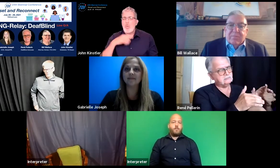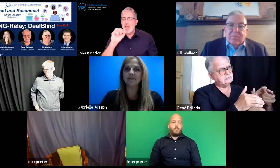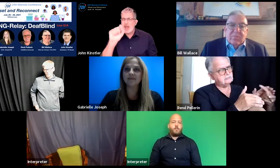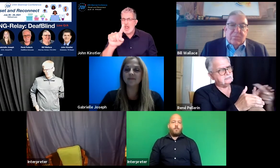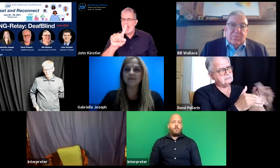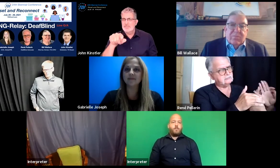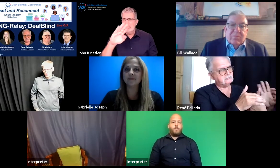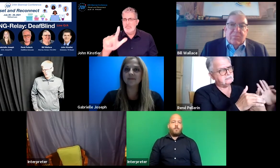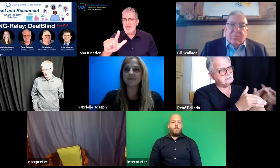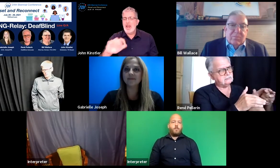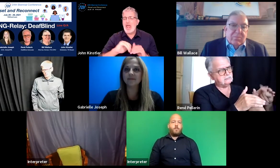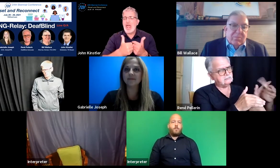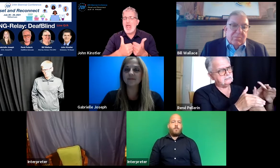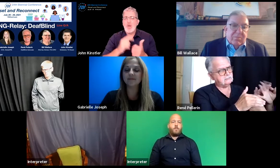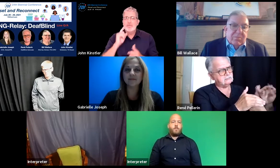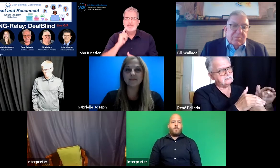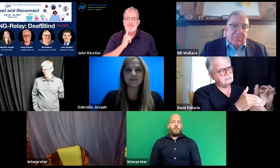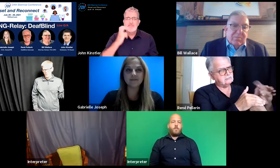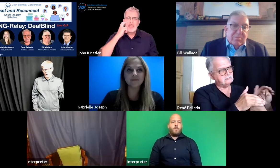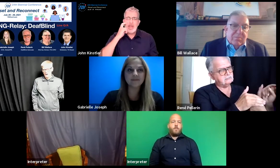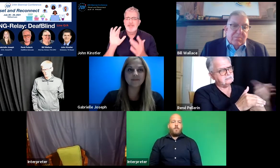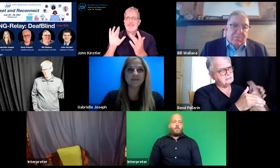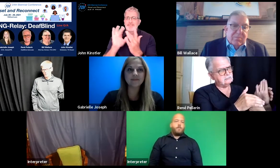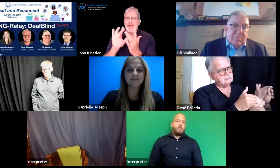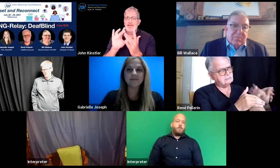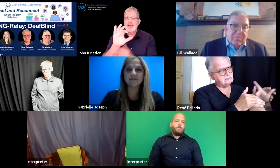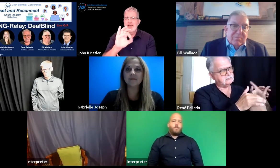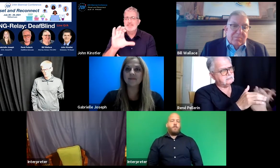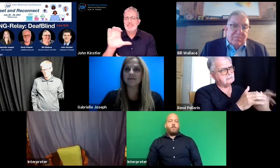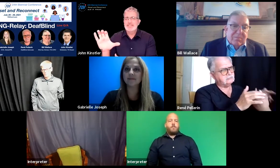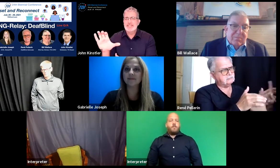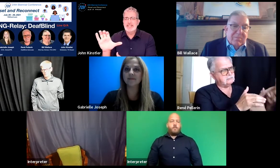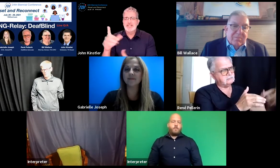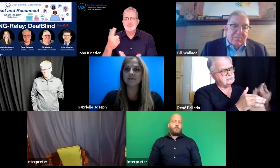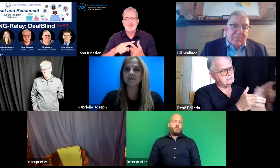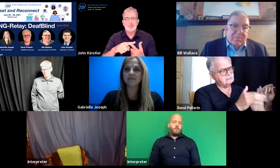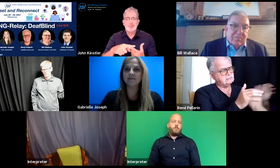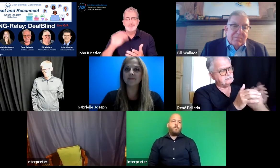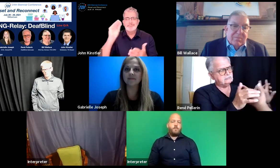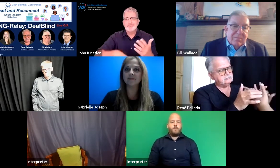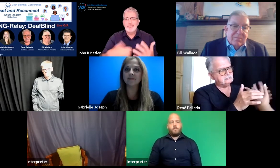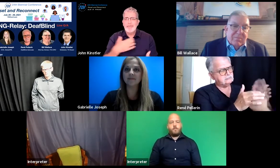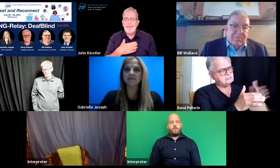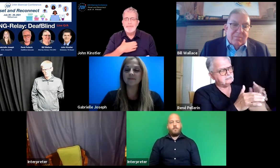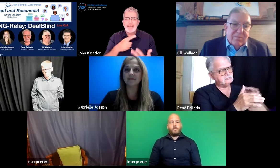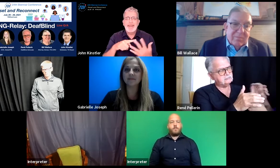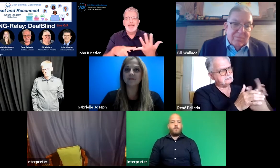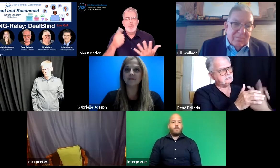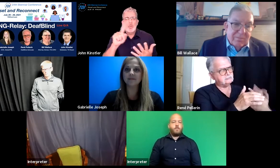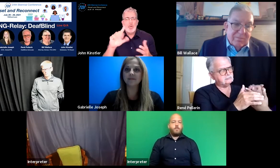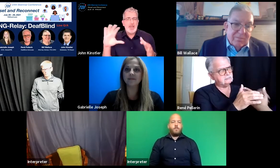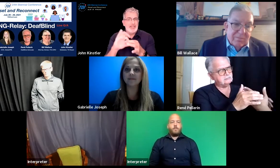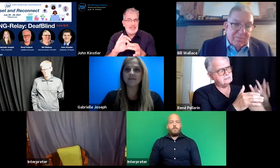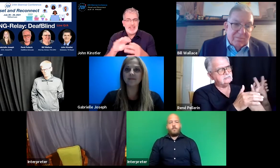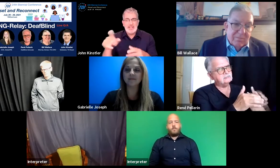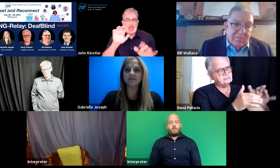Great. Now turning it over to Bill. Bill, I have a question for you. How do deafblind individuals reach out to the FCC